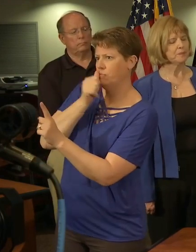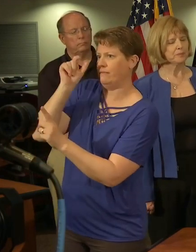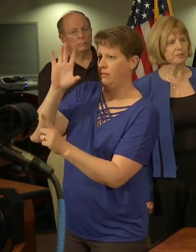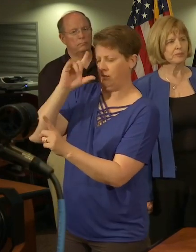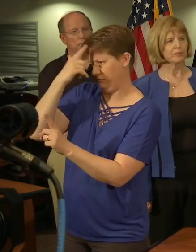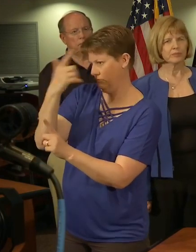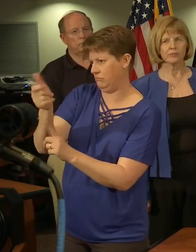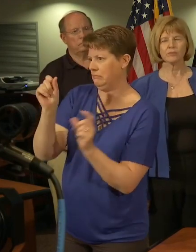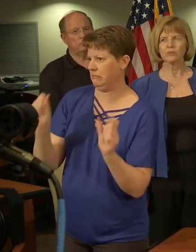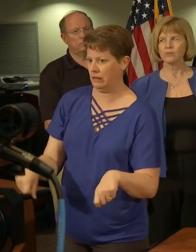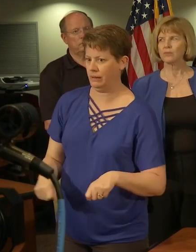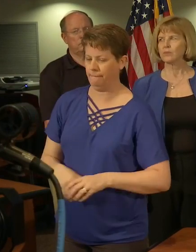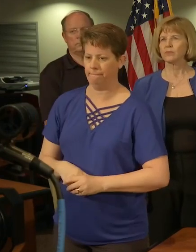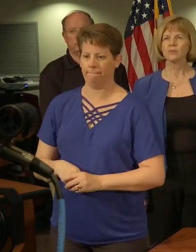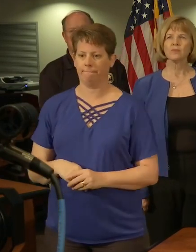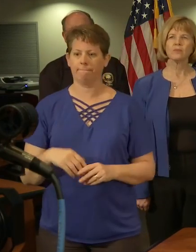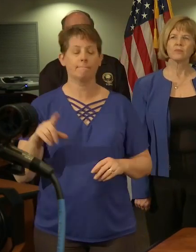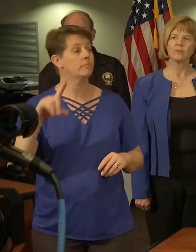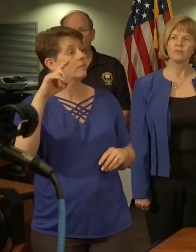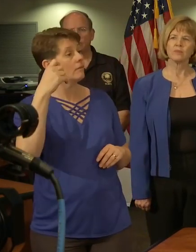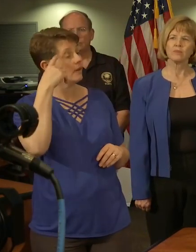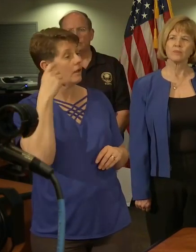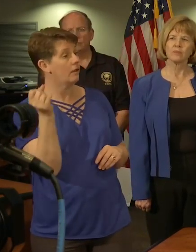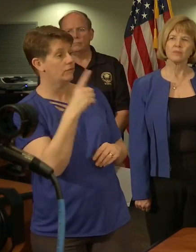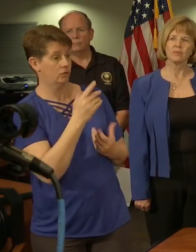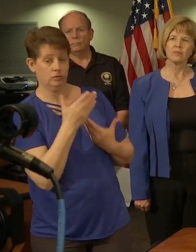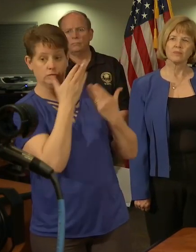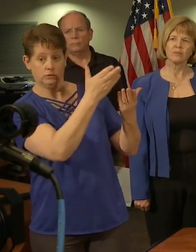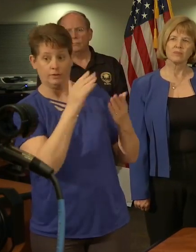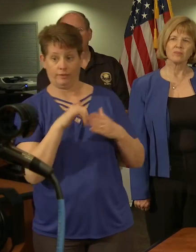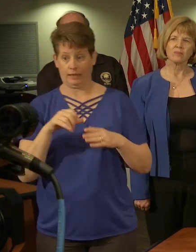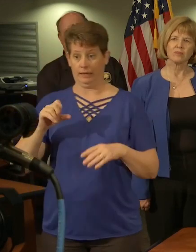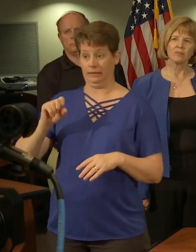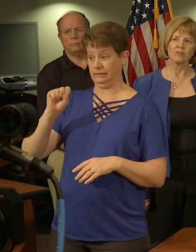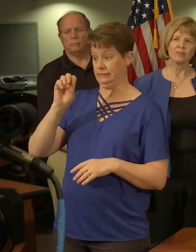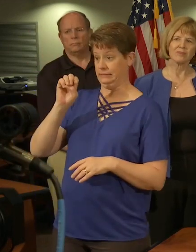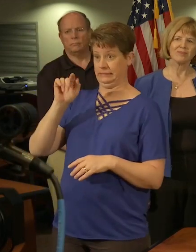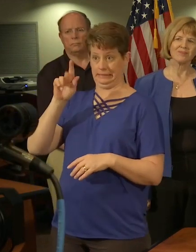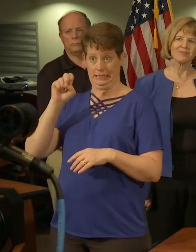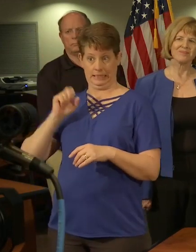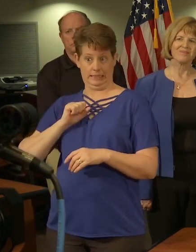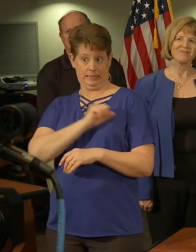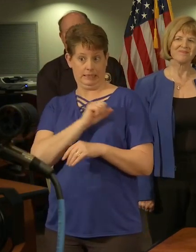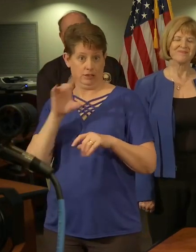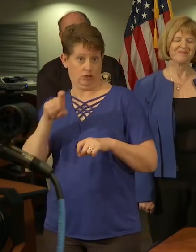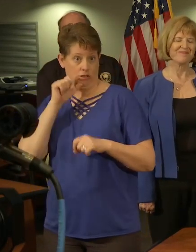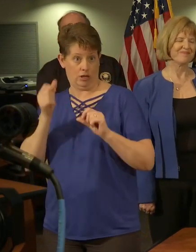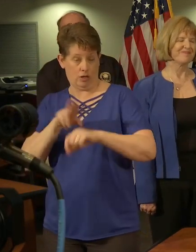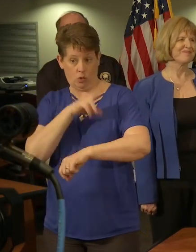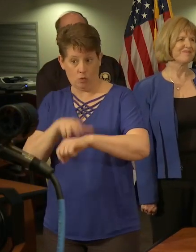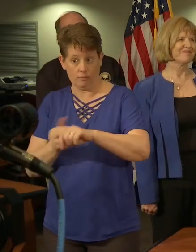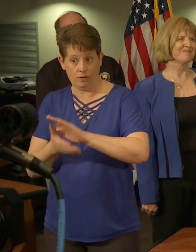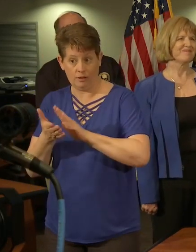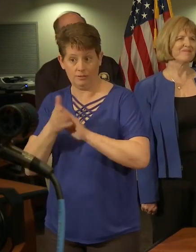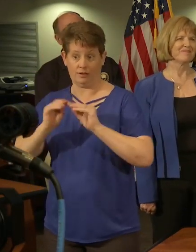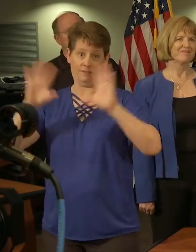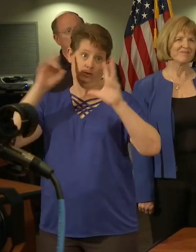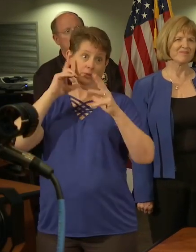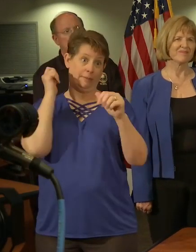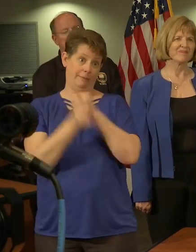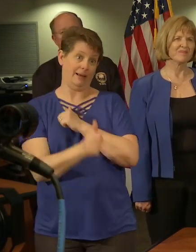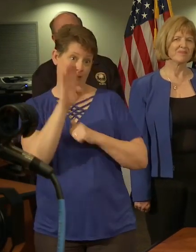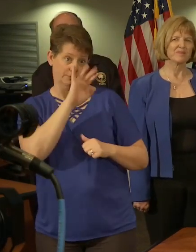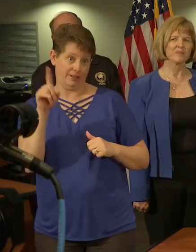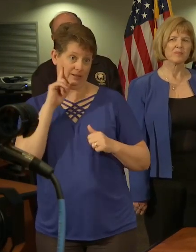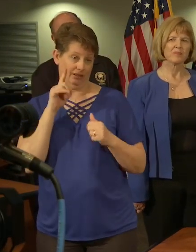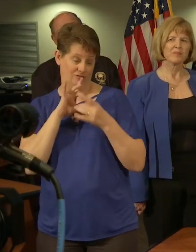at their discretion. Governor, are you suggesting that the Senate should not have normal operations this week? Obviously, you want them to pass the bill